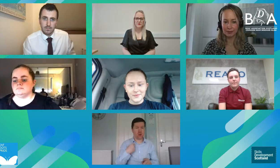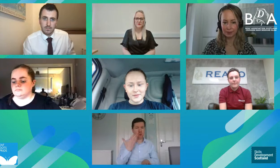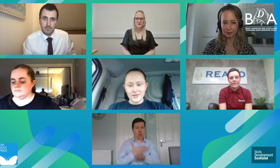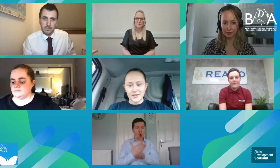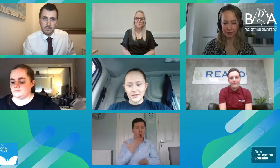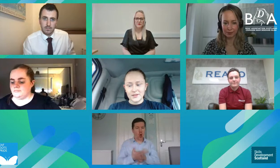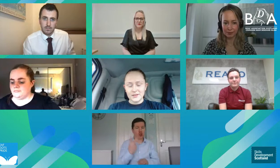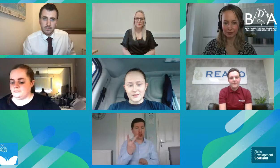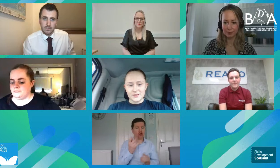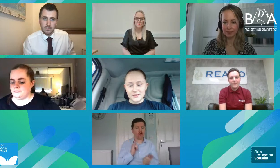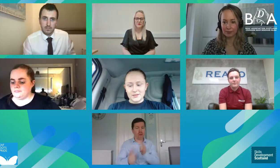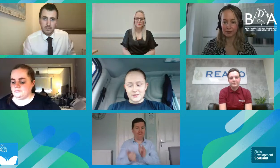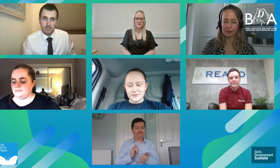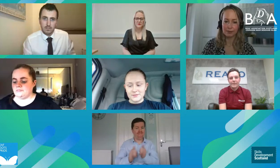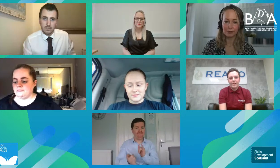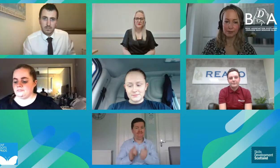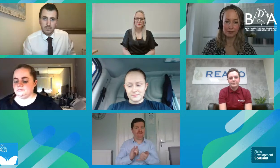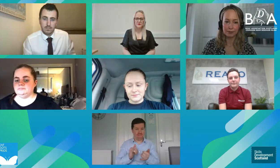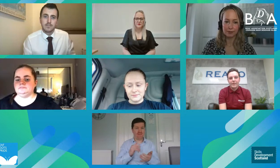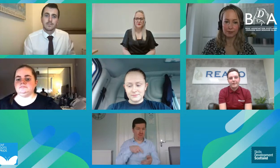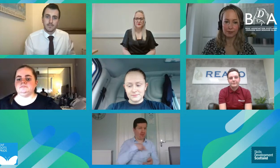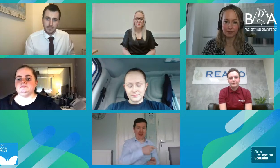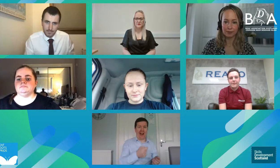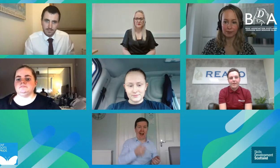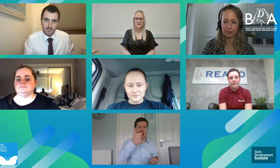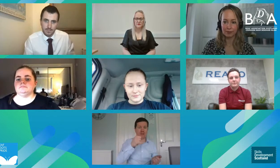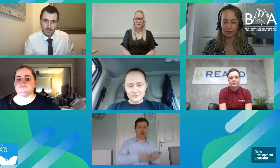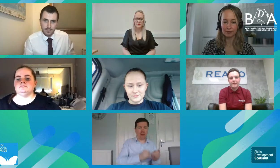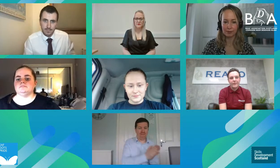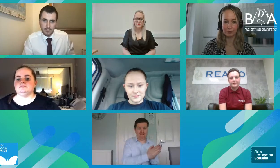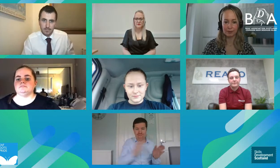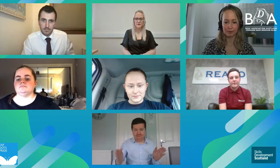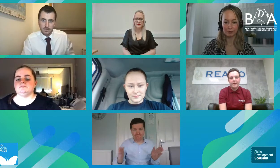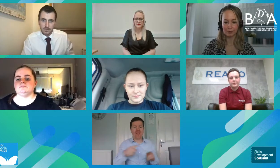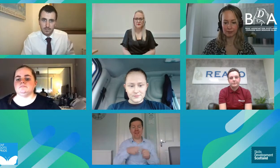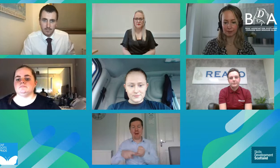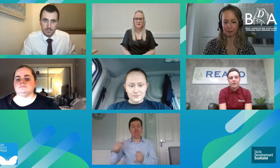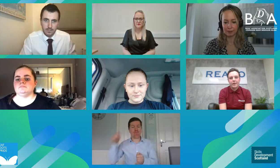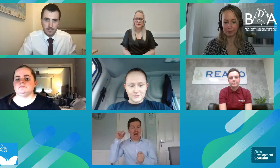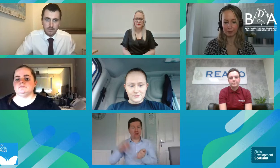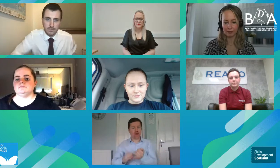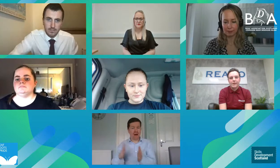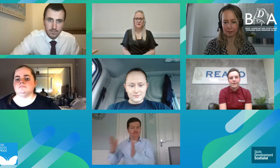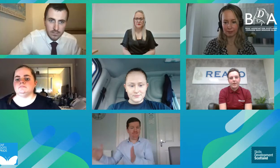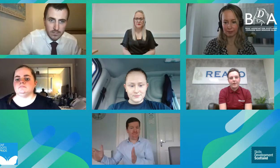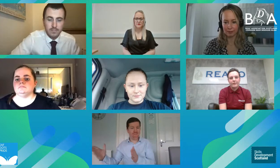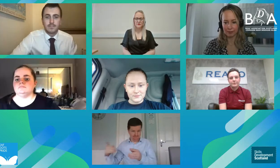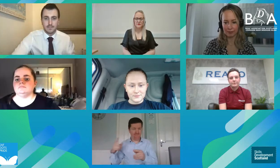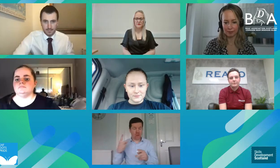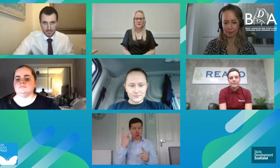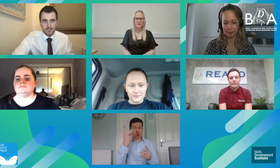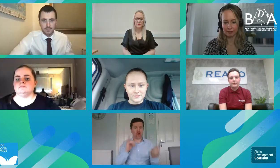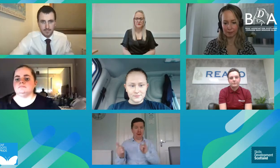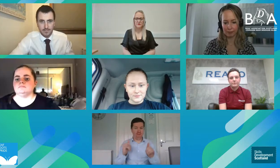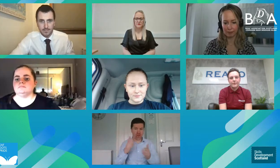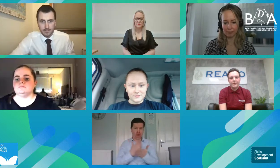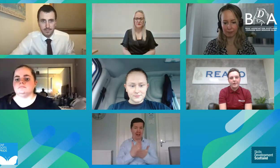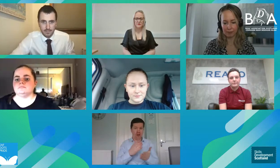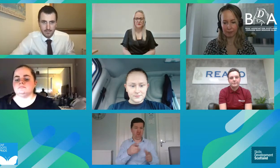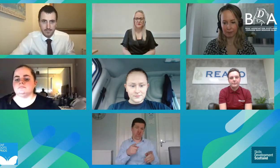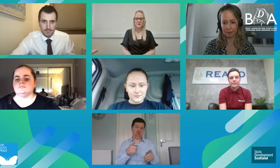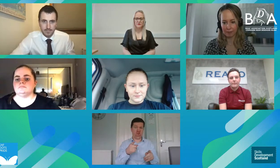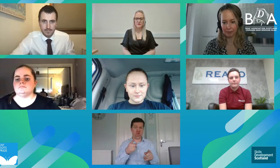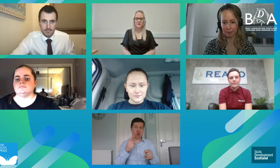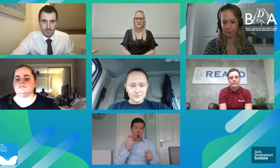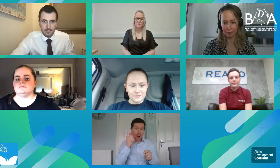engineer. Before, when I worked as a fixer, you would work on a shift pattern. So that would be an early shift and then a back shift.